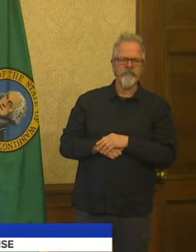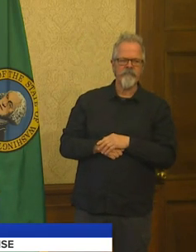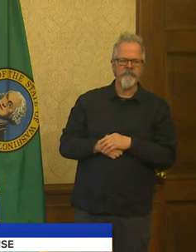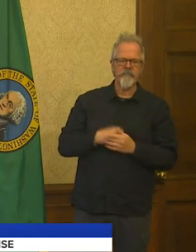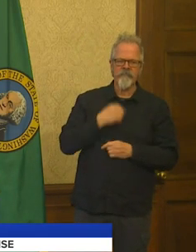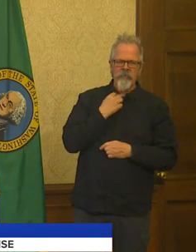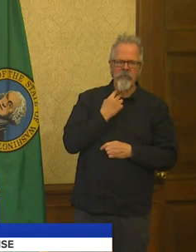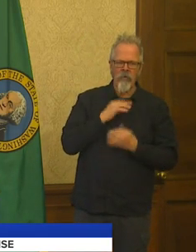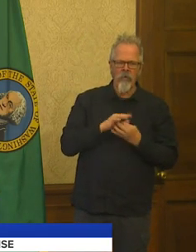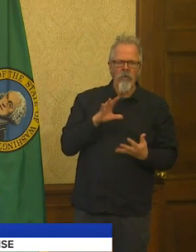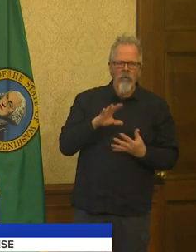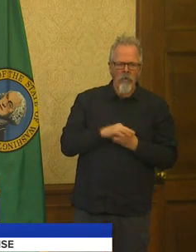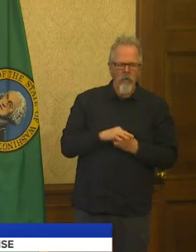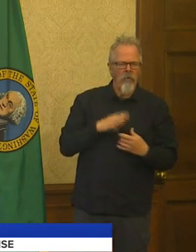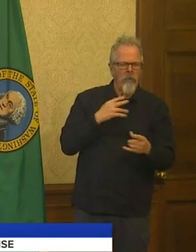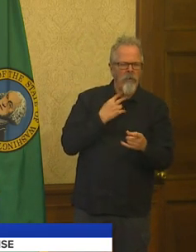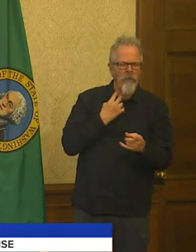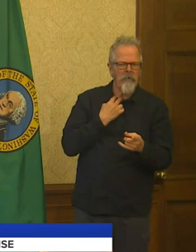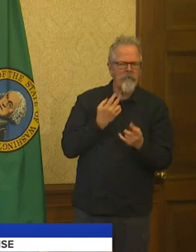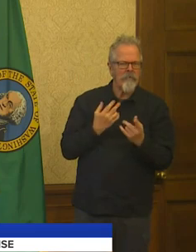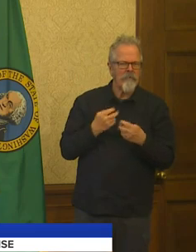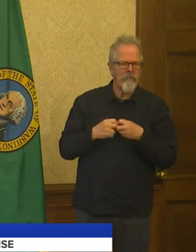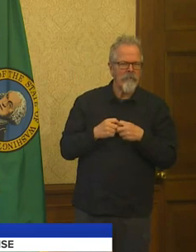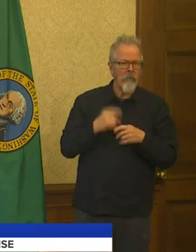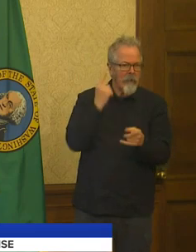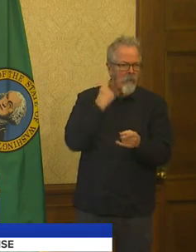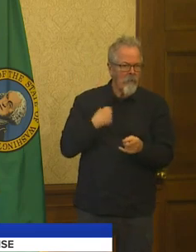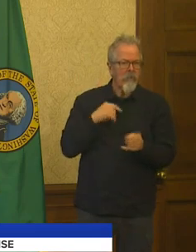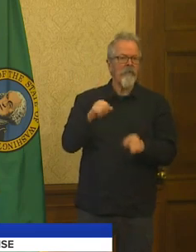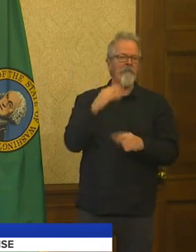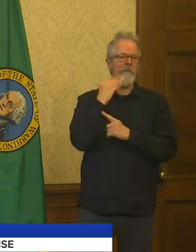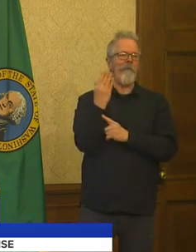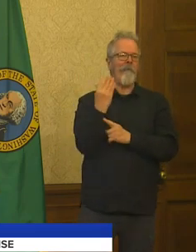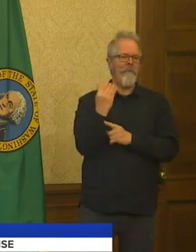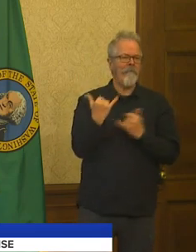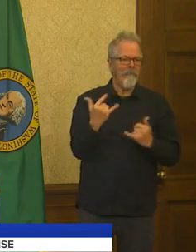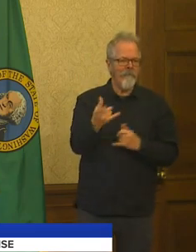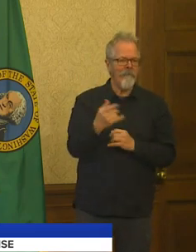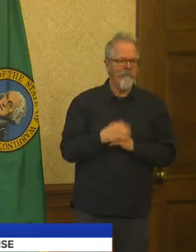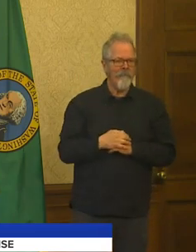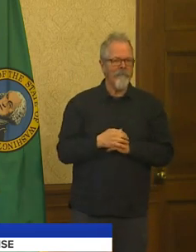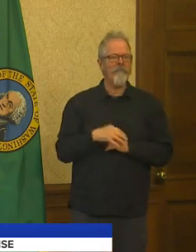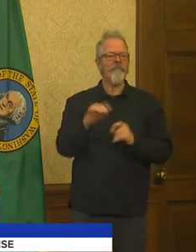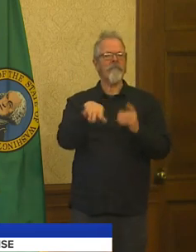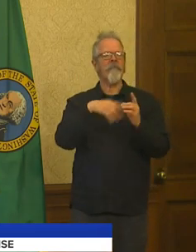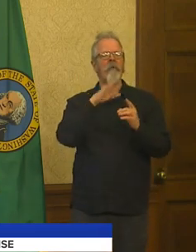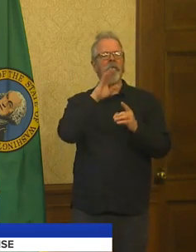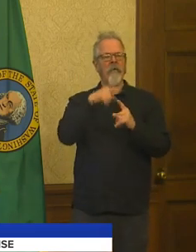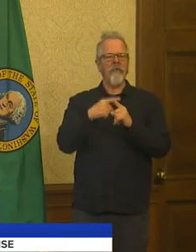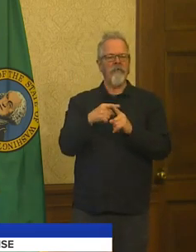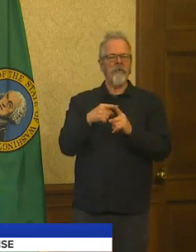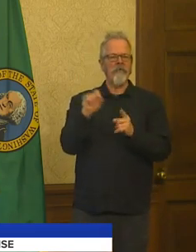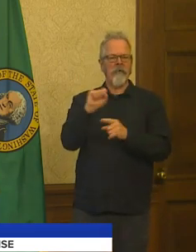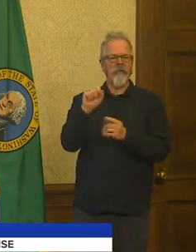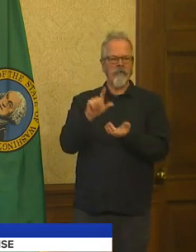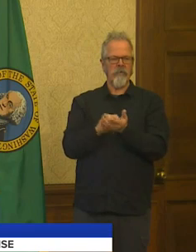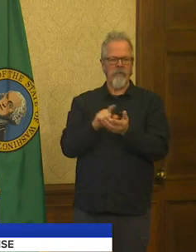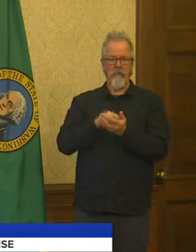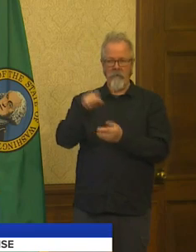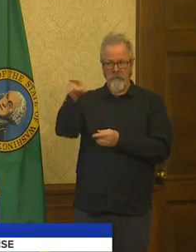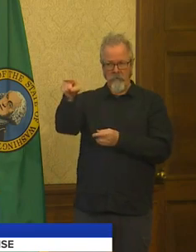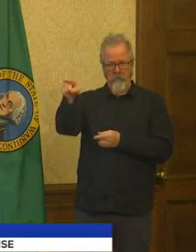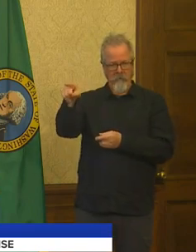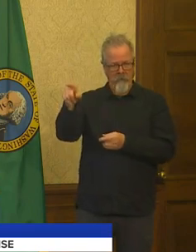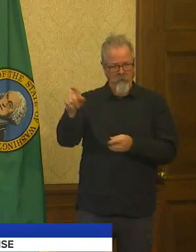Sorry, can you hear me? Yeah, that's better. Yeah, what specific metrics did you see that told you it was okay to open